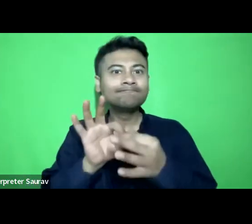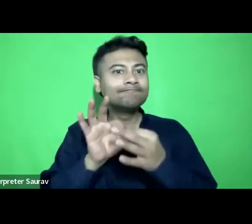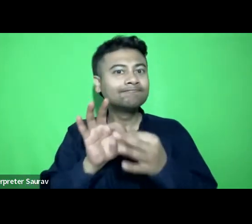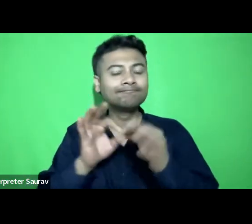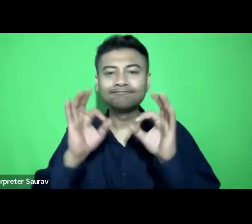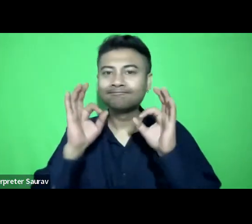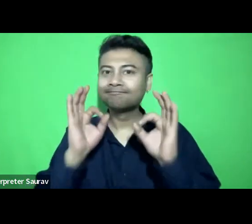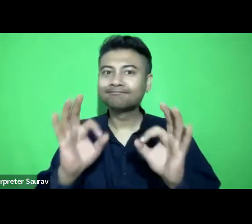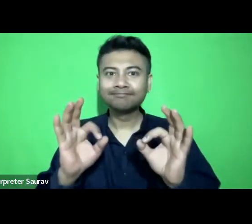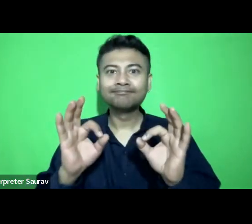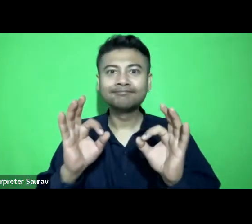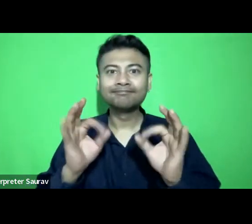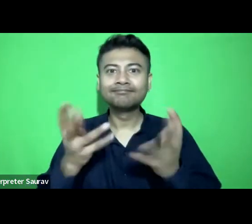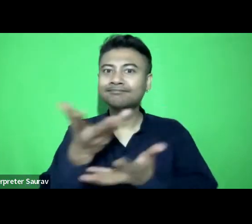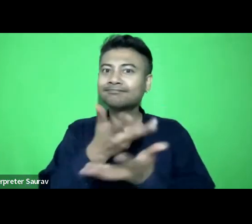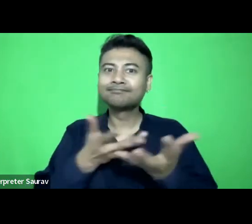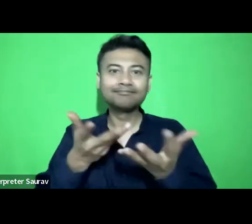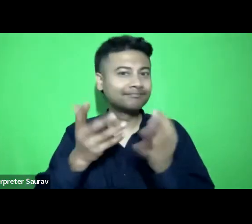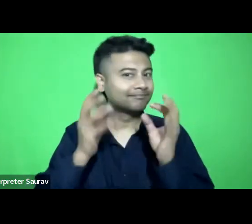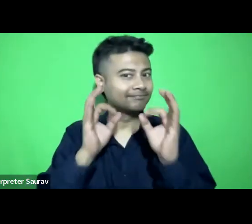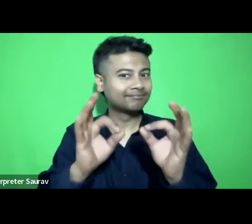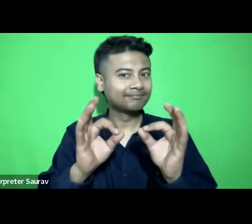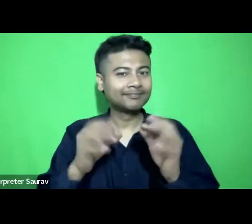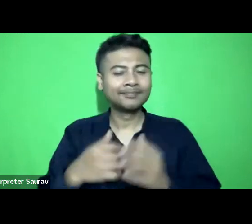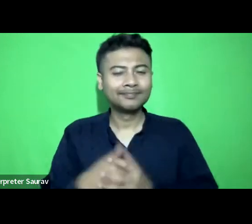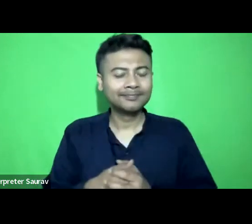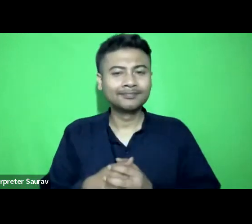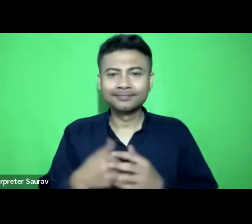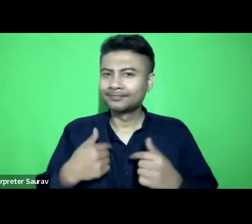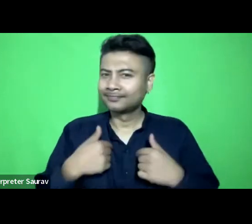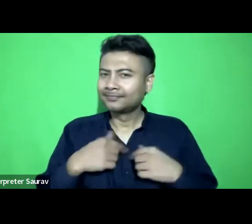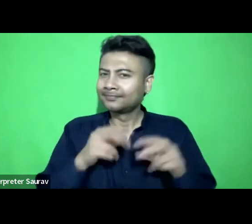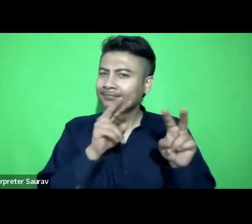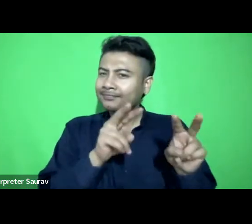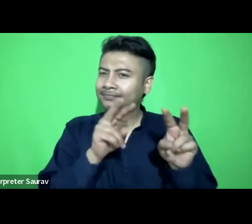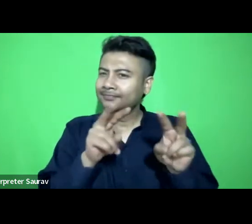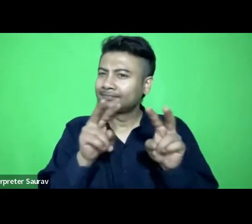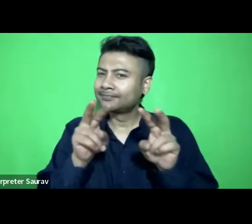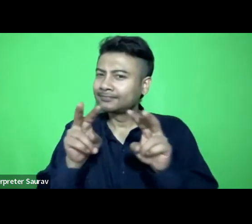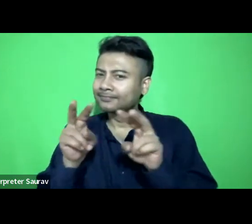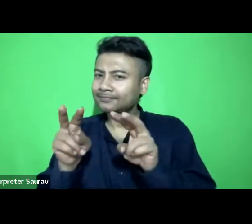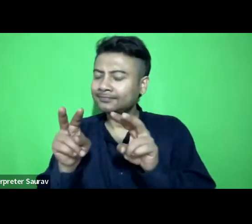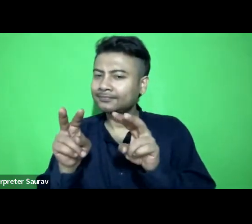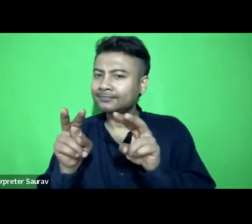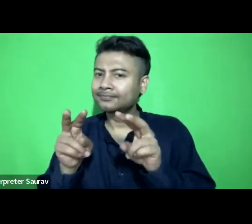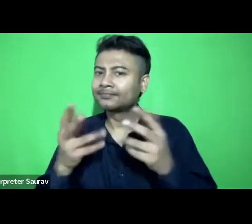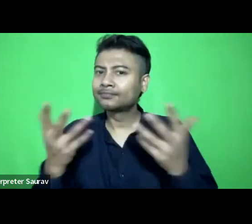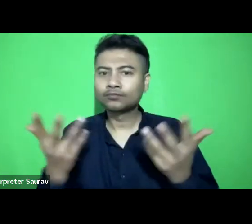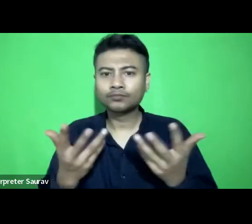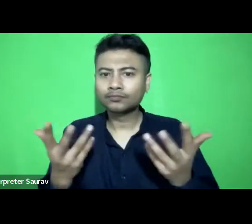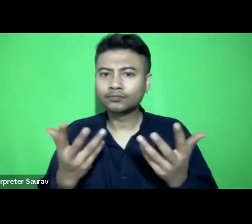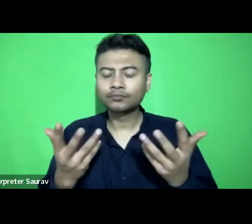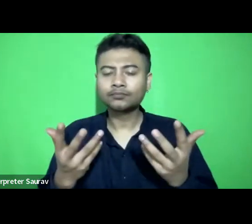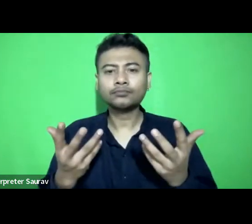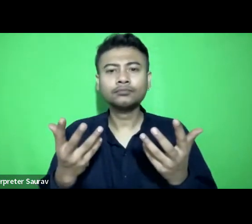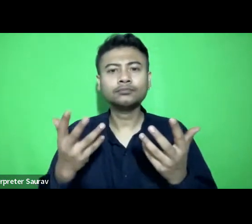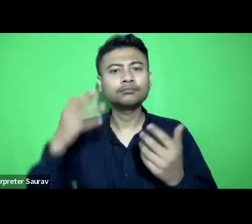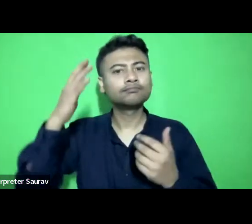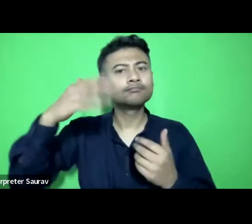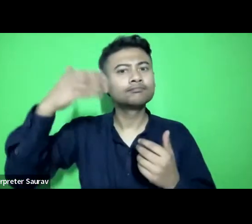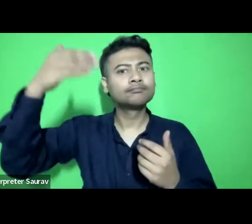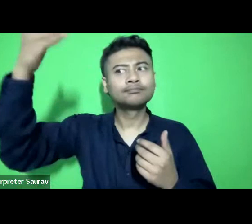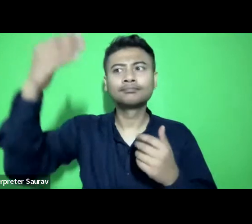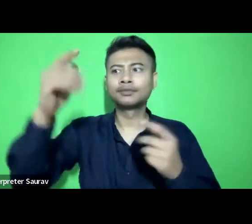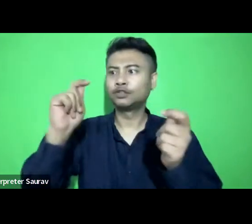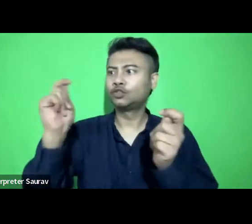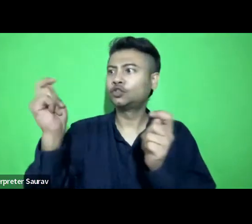a very, in a very articulately and very comprehensively covered what could be the potential drivers of